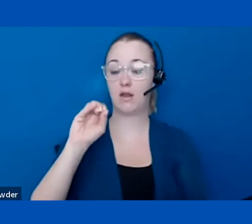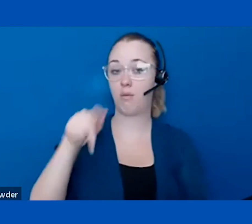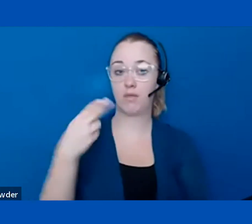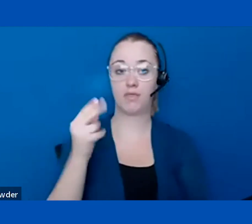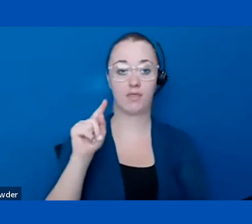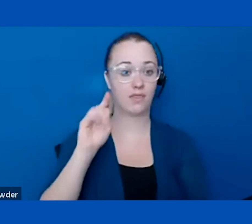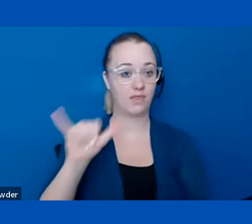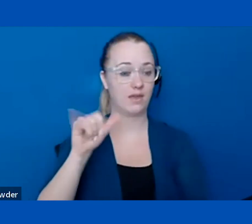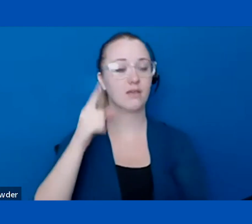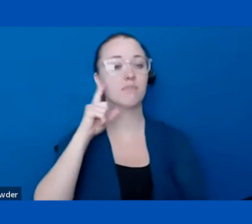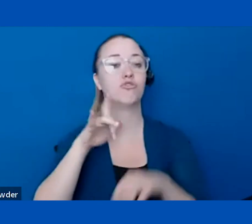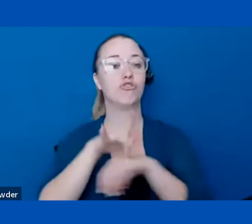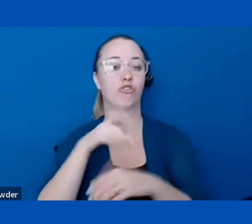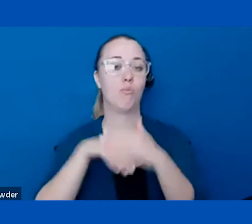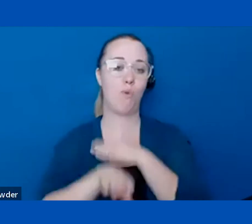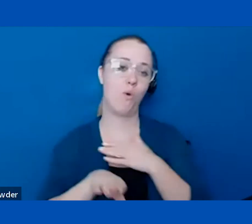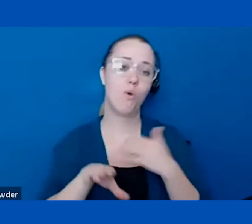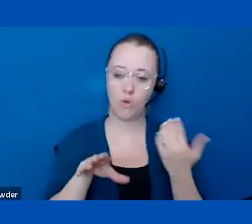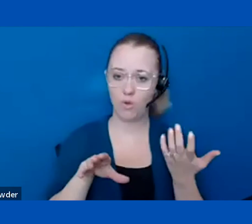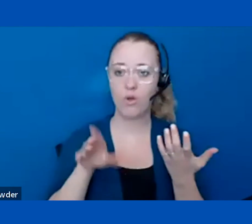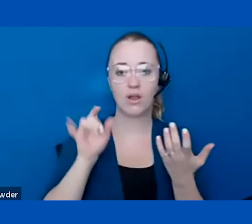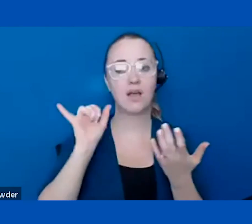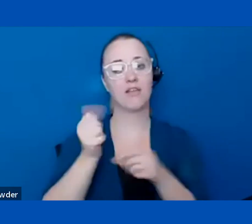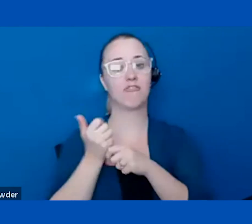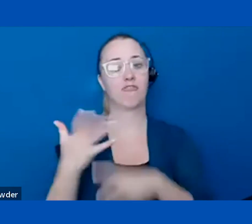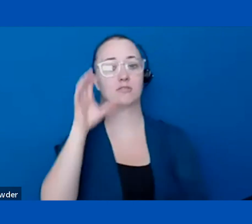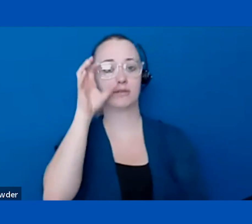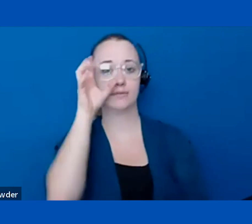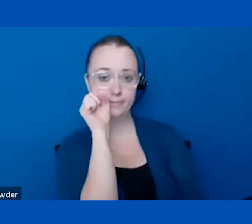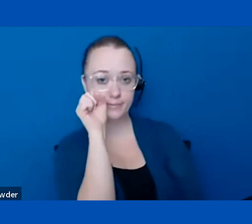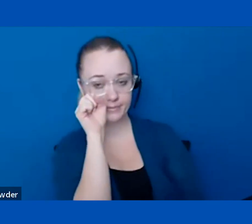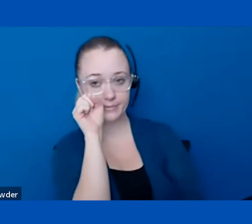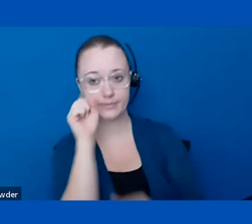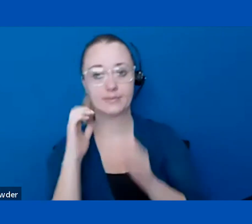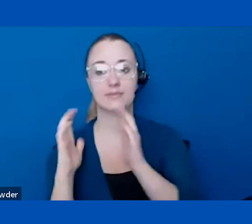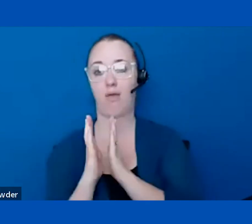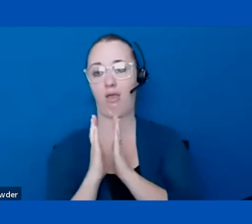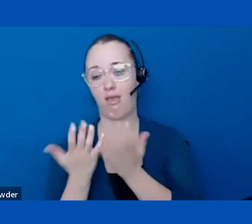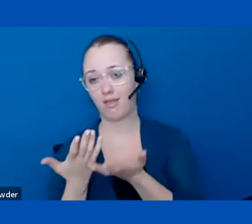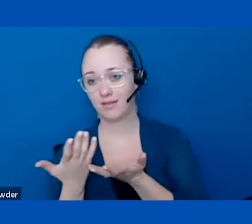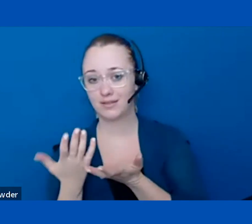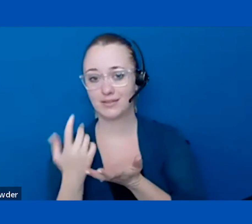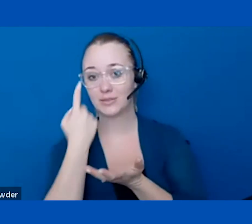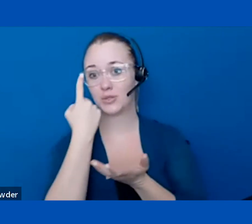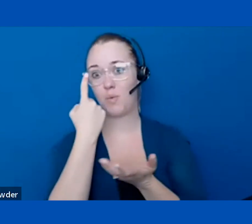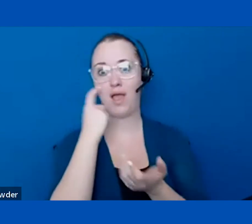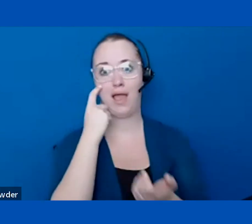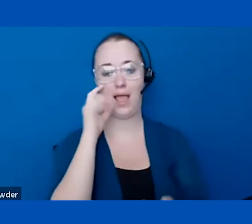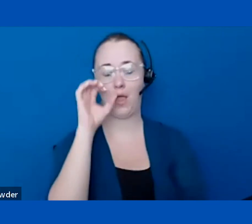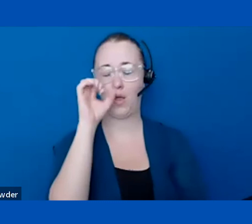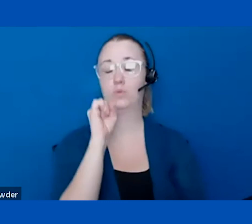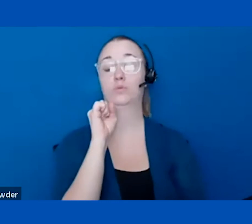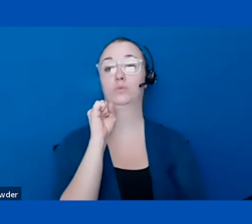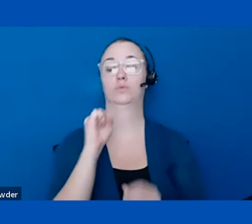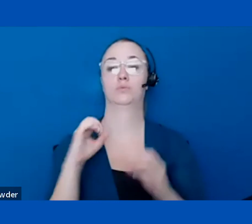which made one of my eyes kind of shrink with it. So one of the eyes is way smaller than the